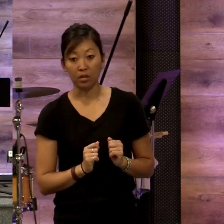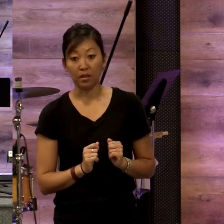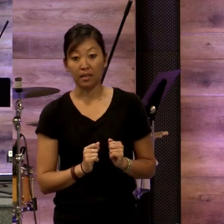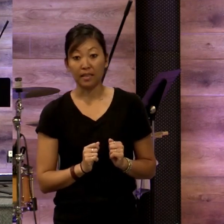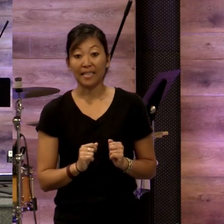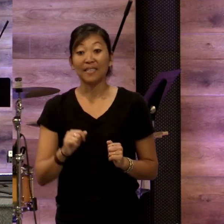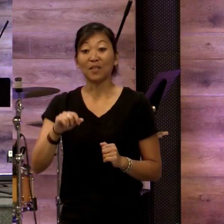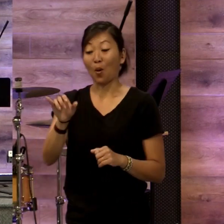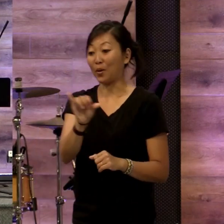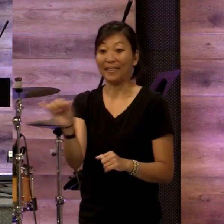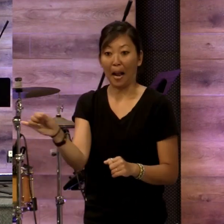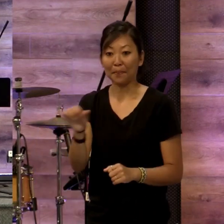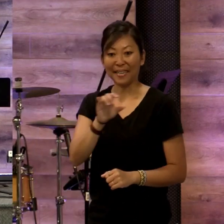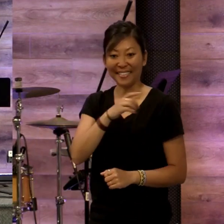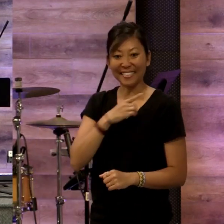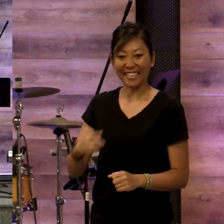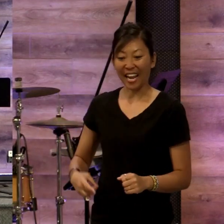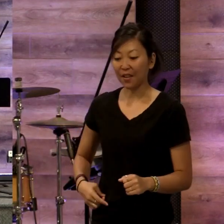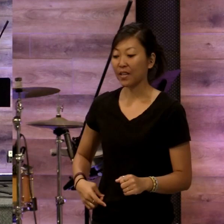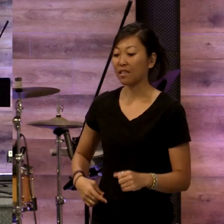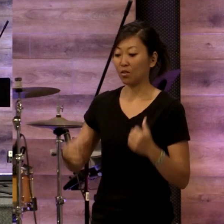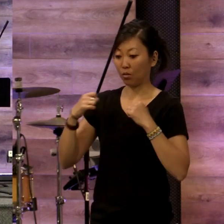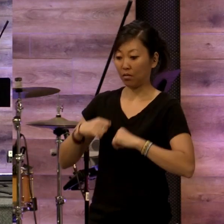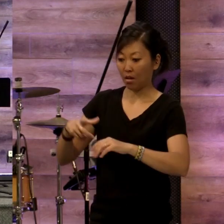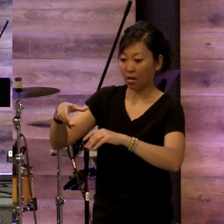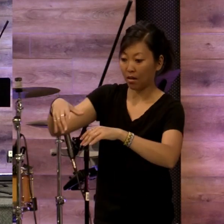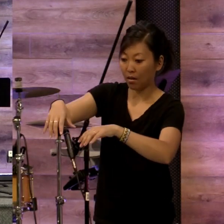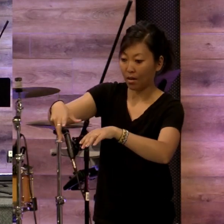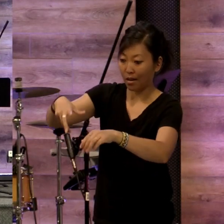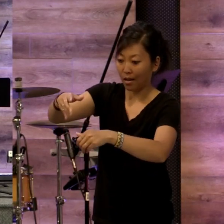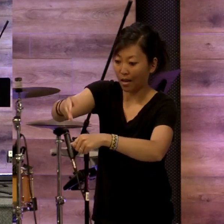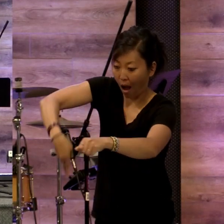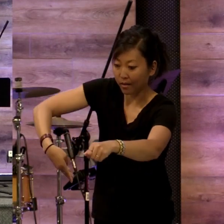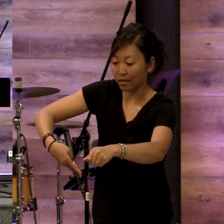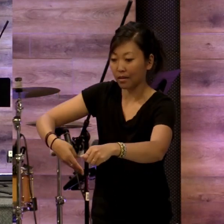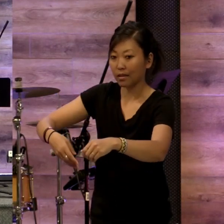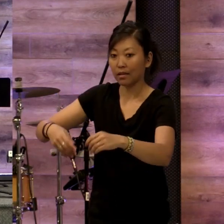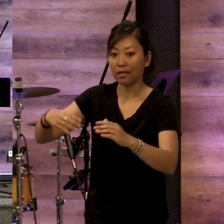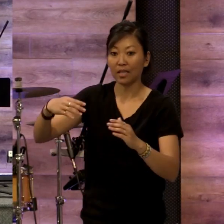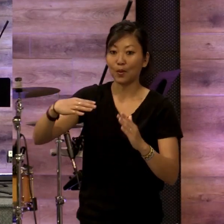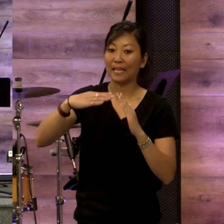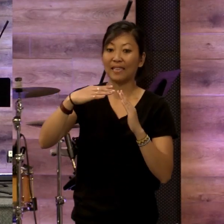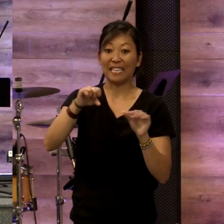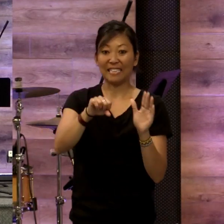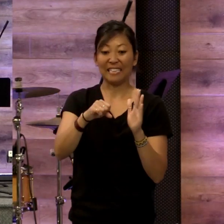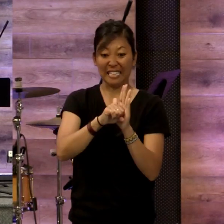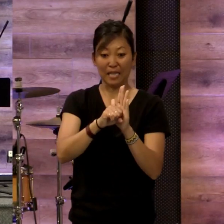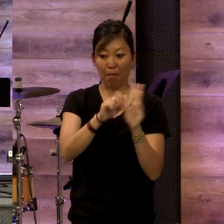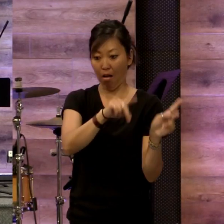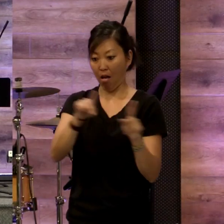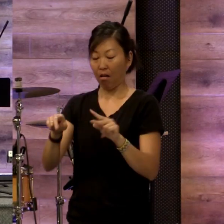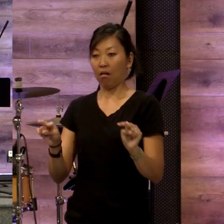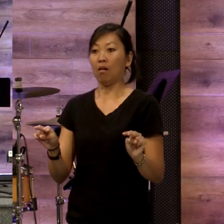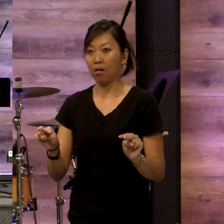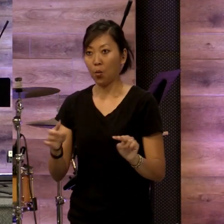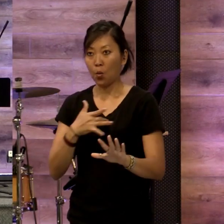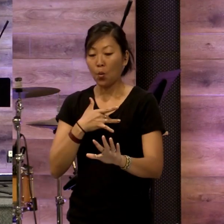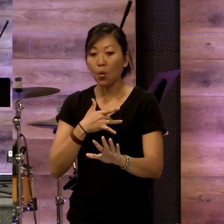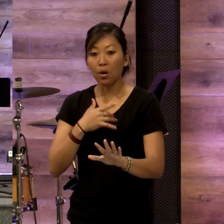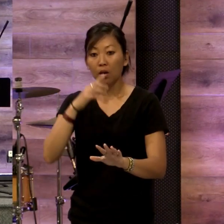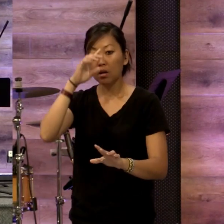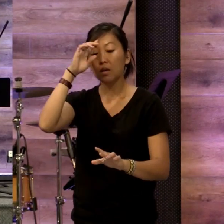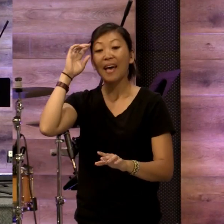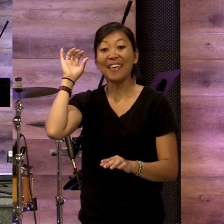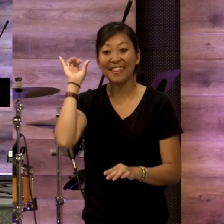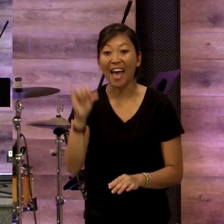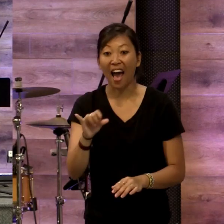As David cuts the corner off of Saul's robe, there is incredibly symbolic things going on here. Because of this is